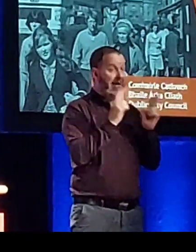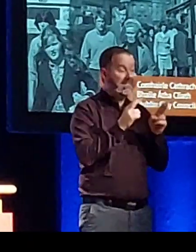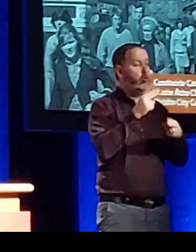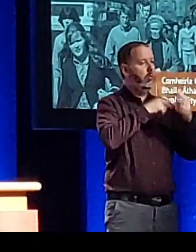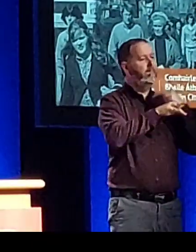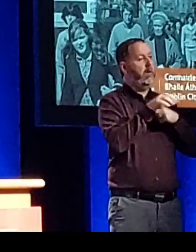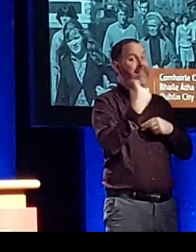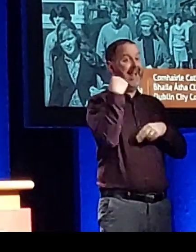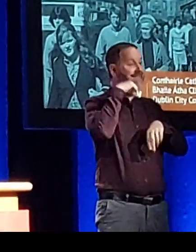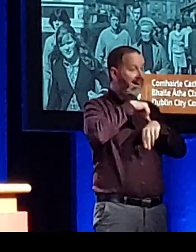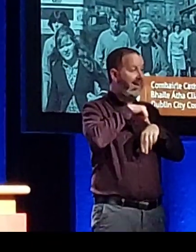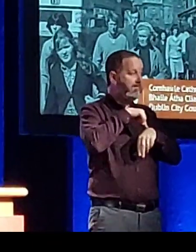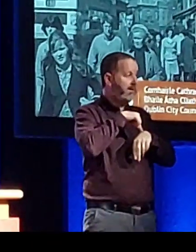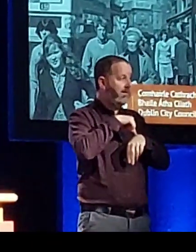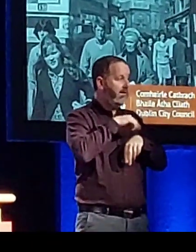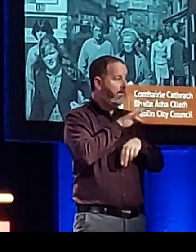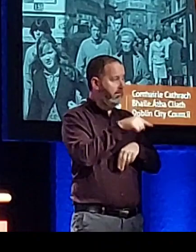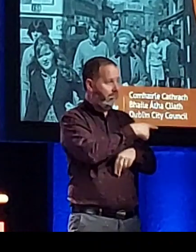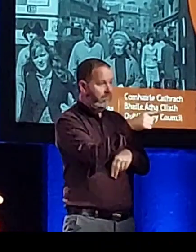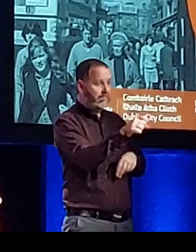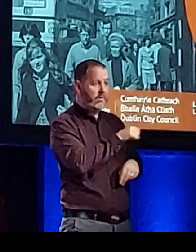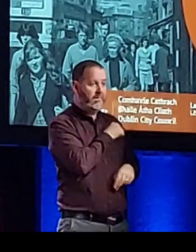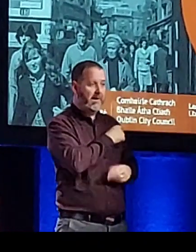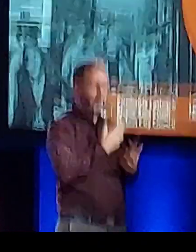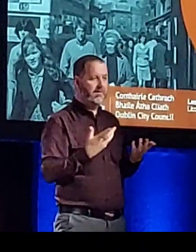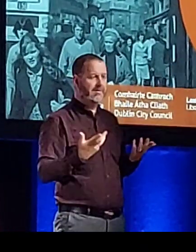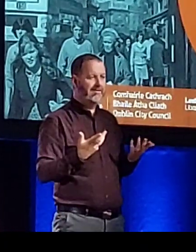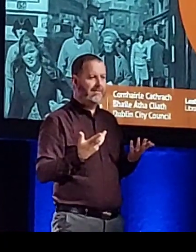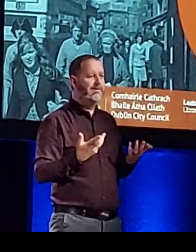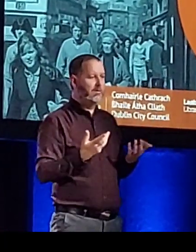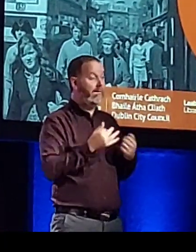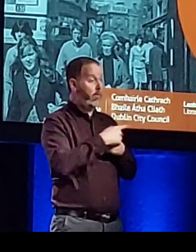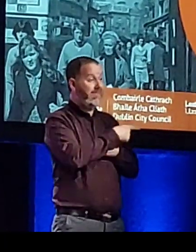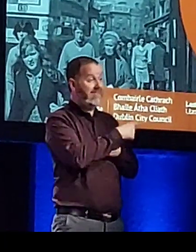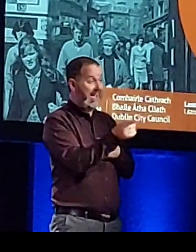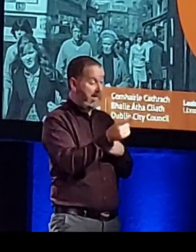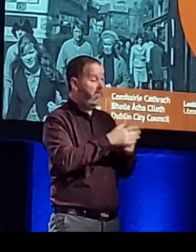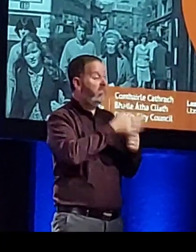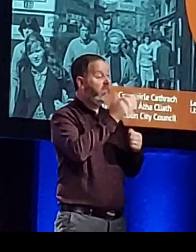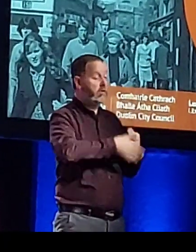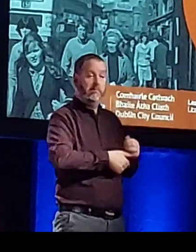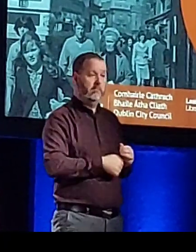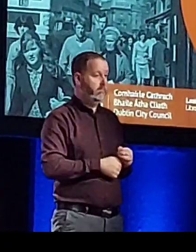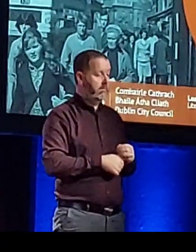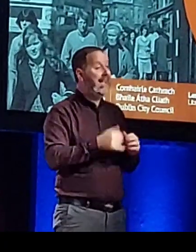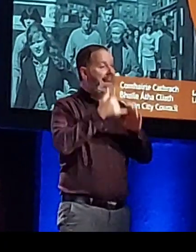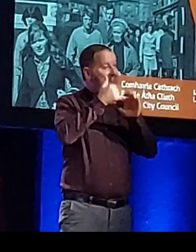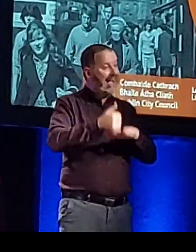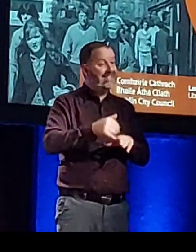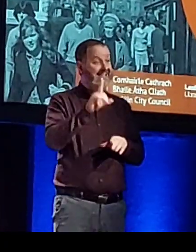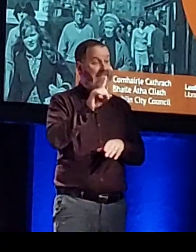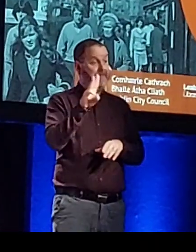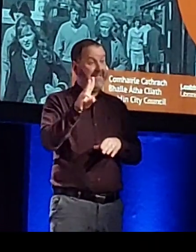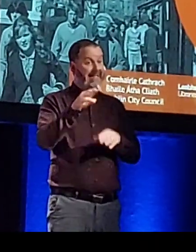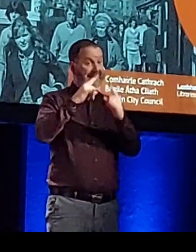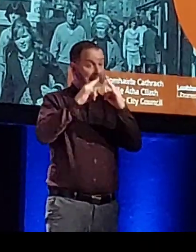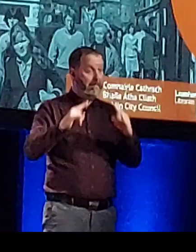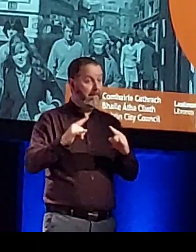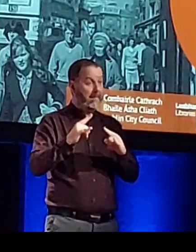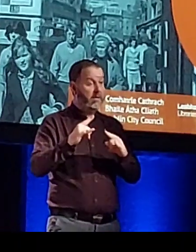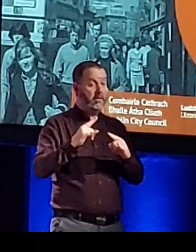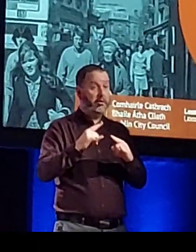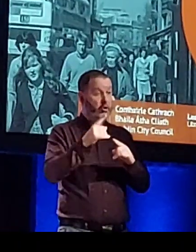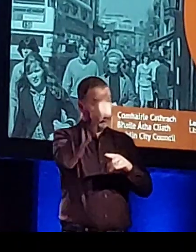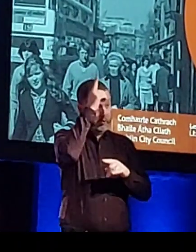And so the Holocaust, in that sense, also did not simply end. The last DP camp in West Germany didn't close until 1957.